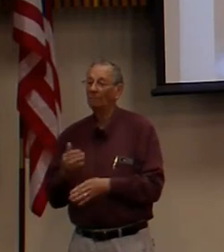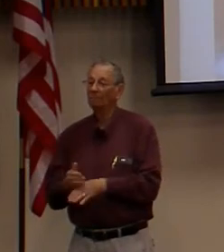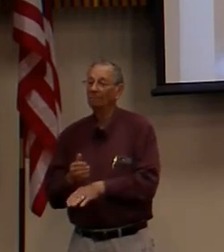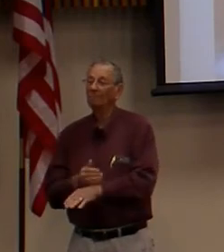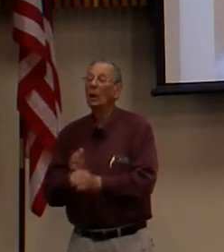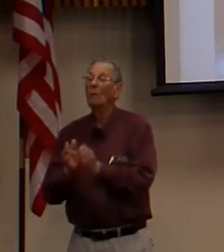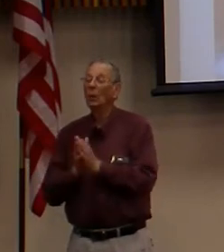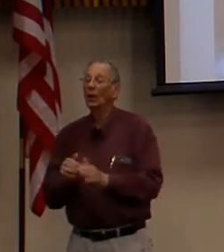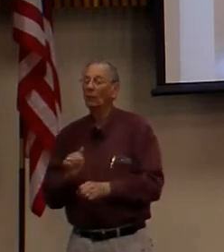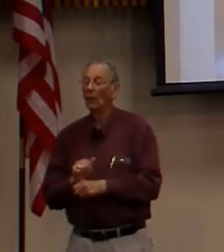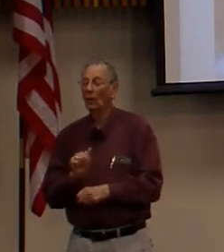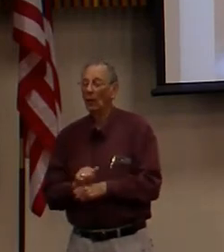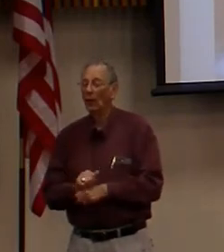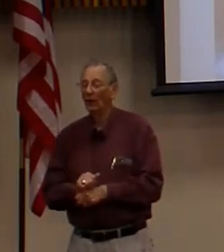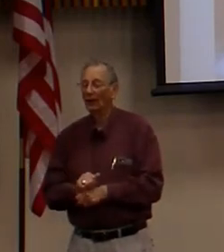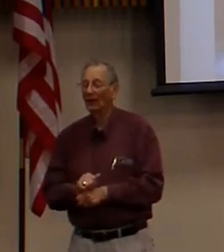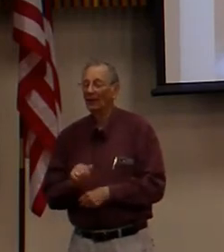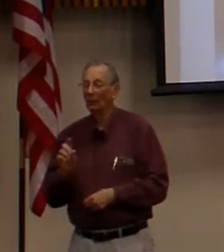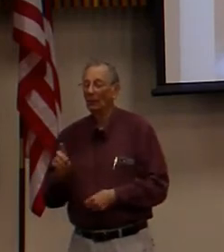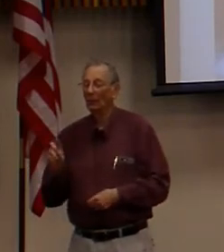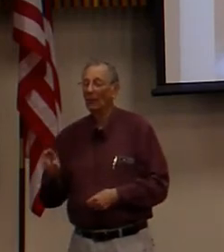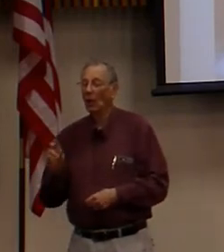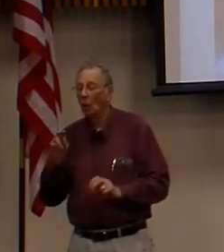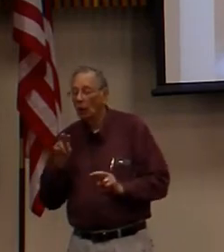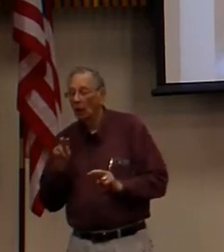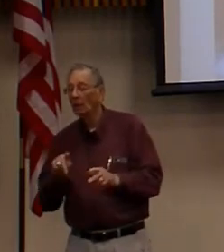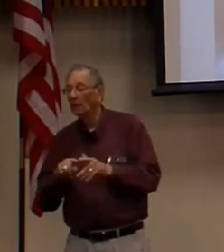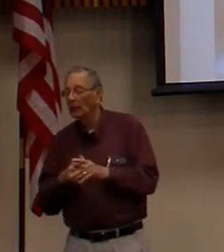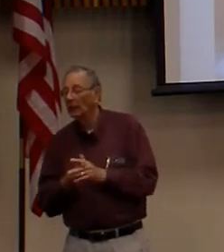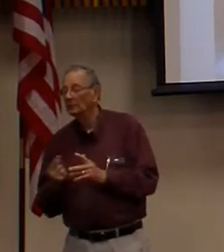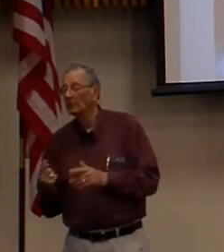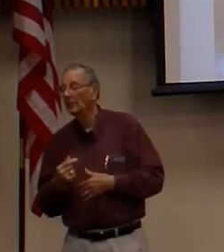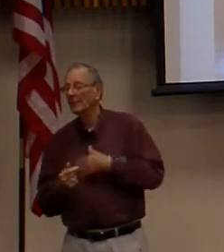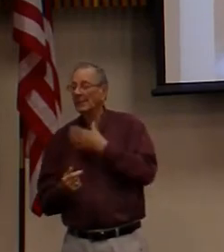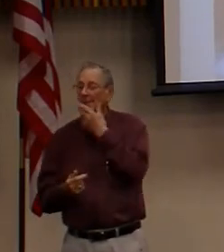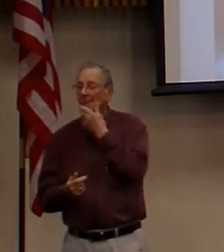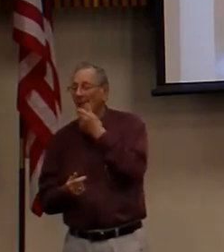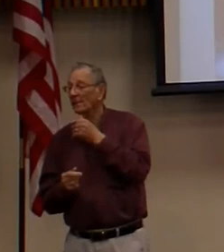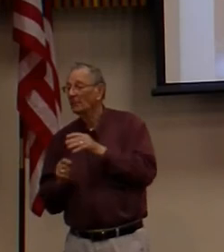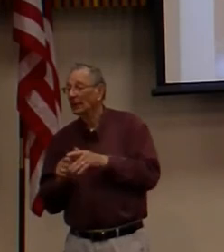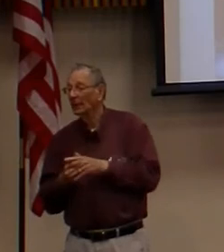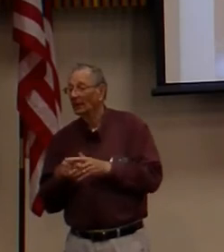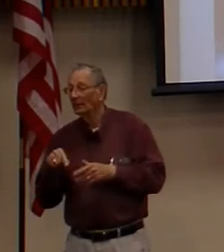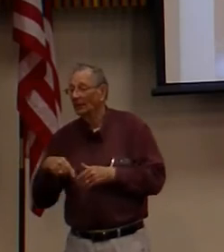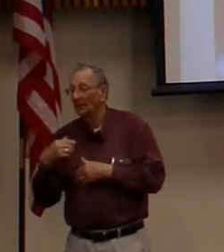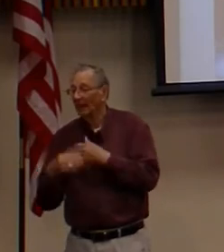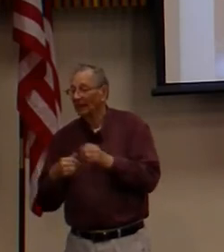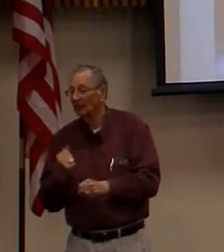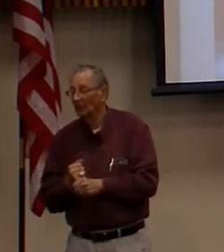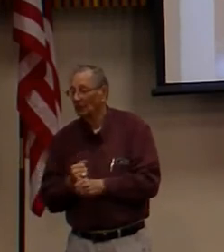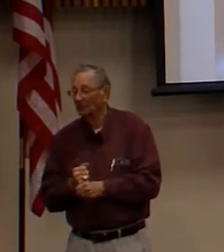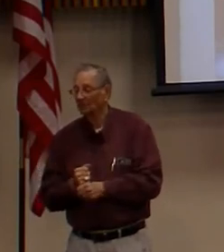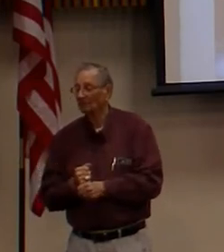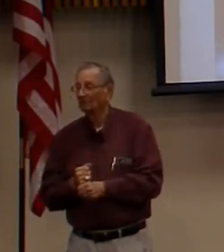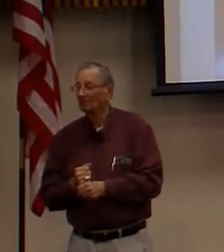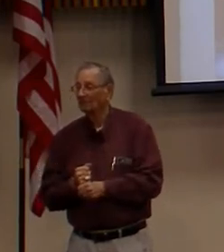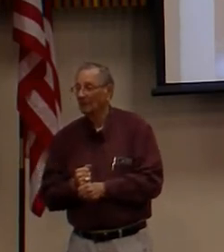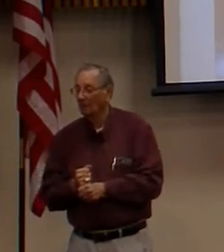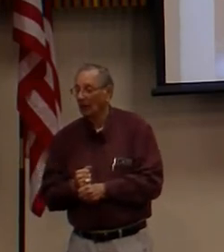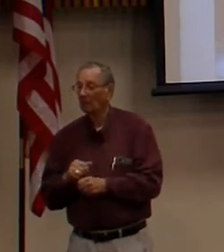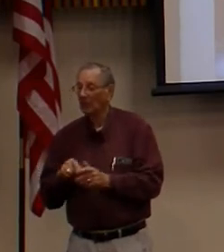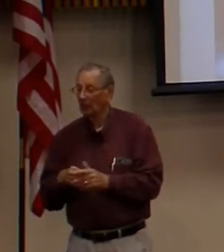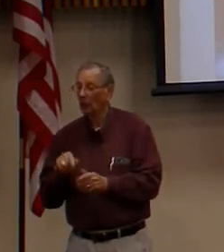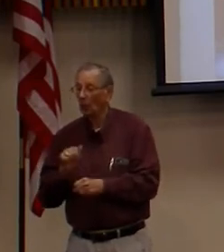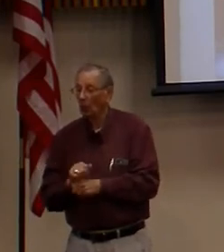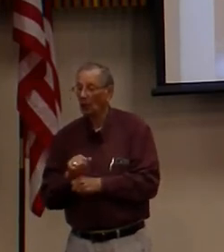pray for the work. In the Dominican, they're looking to begin something at the beginning of this coming year as far as beginning